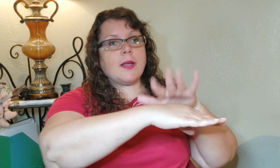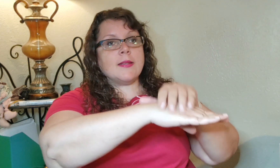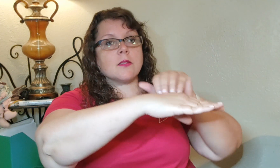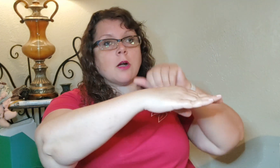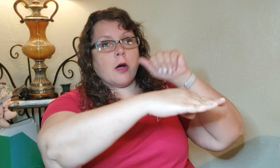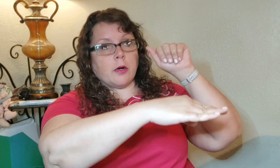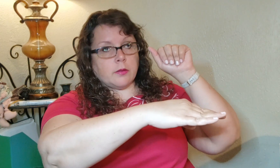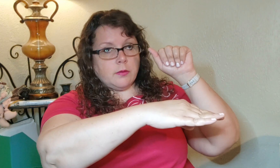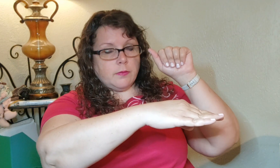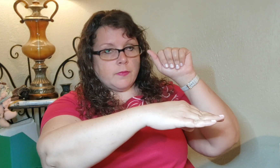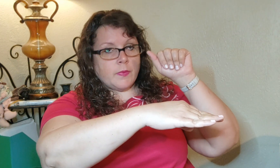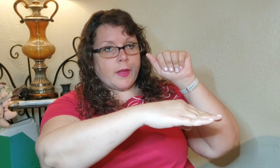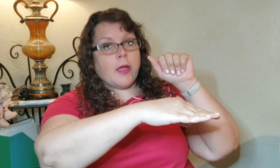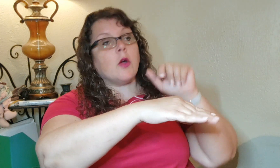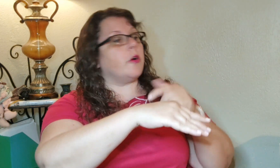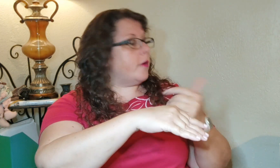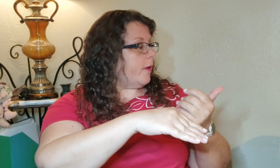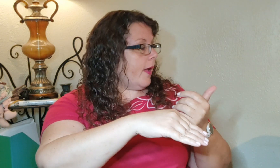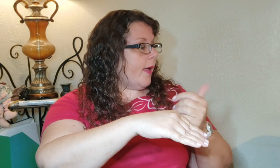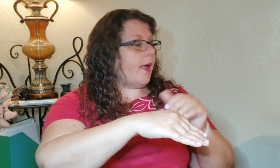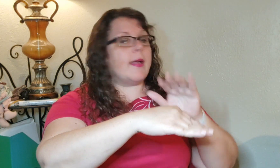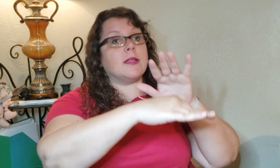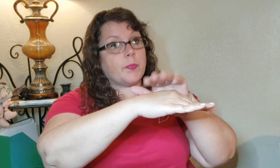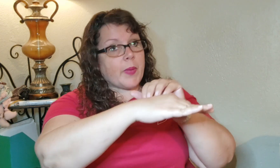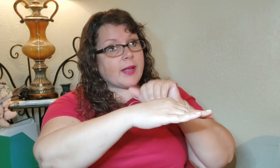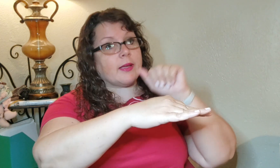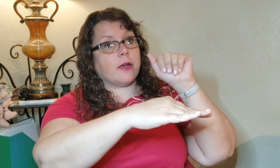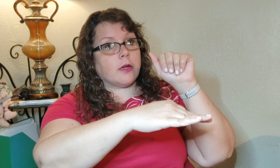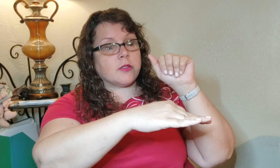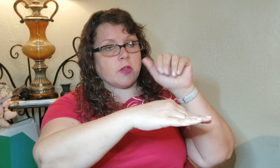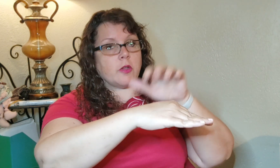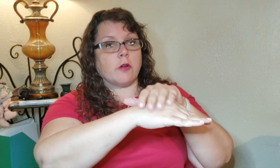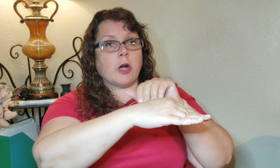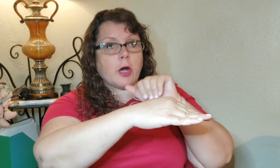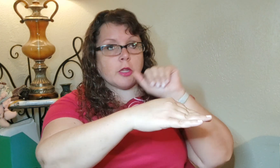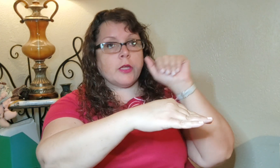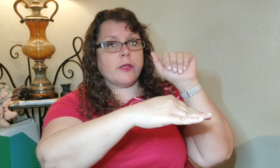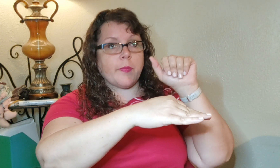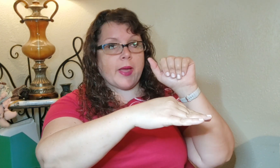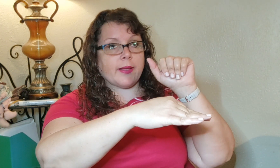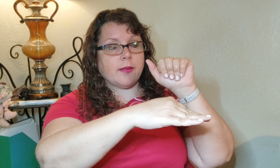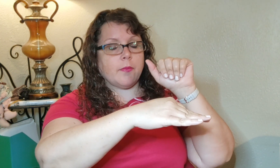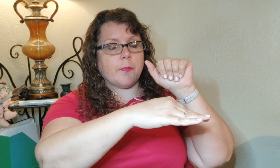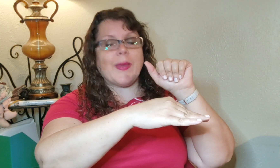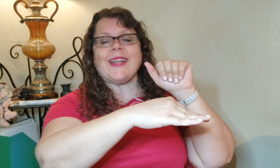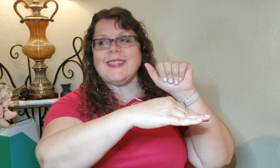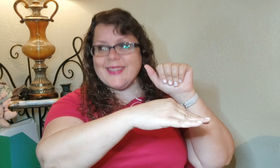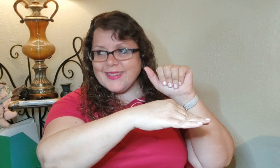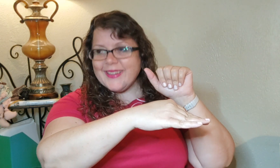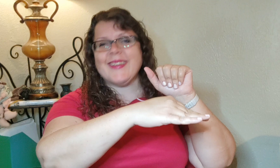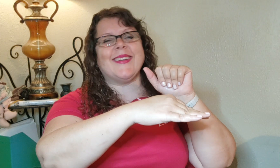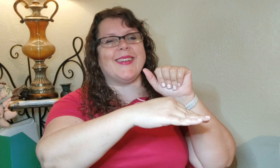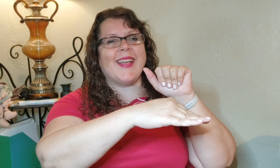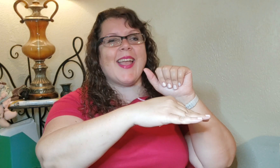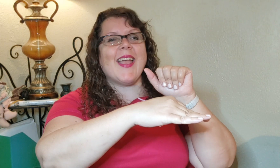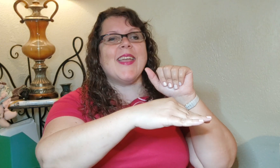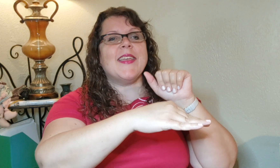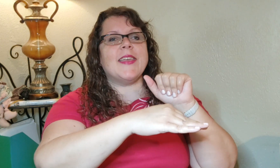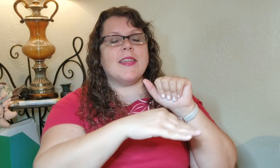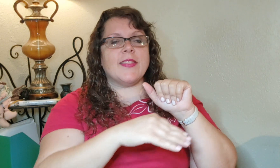it's call, or it's beckon also. You're calling, you're beckoning. And